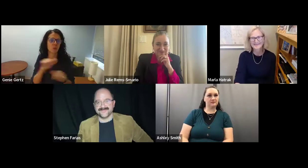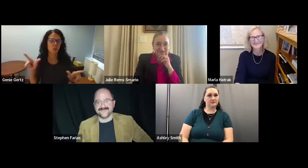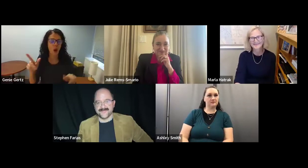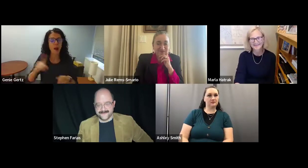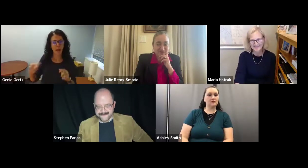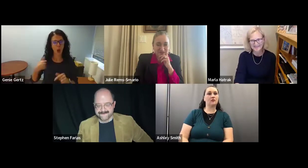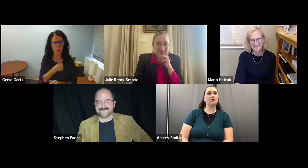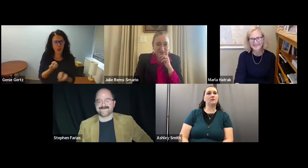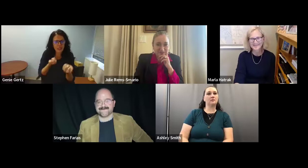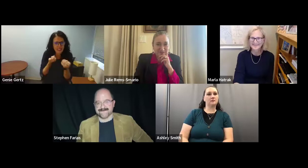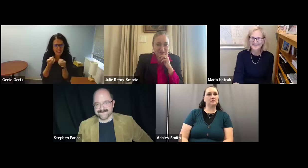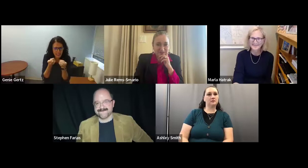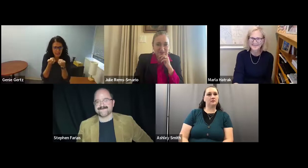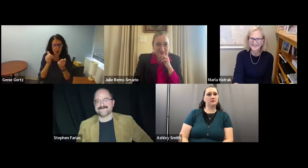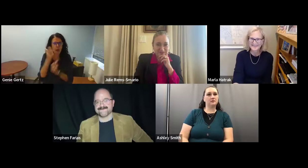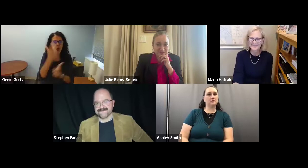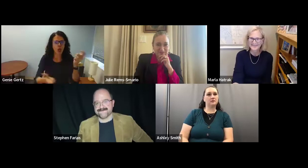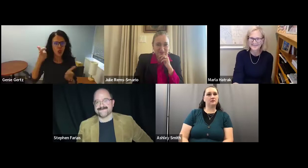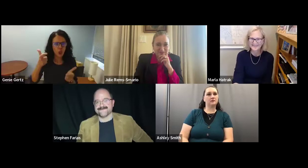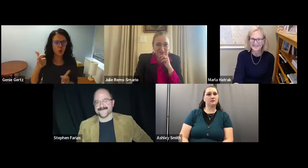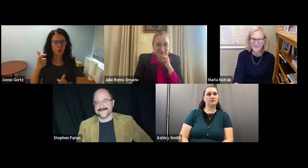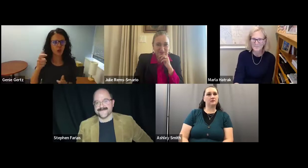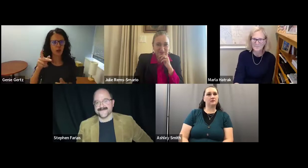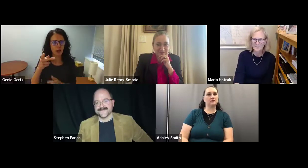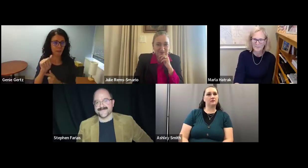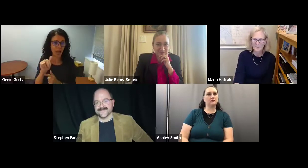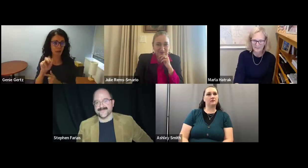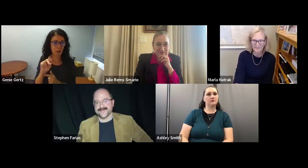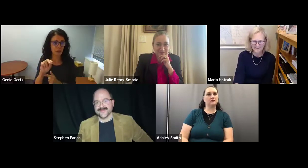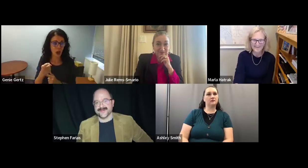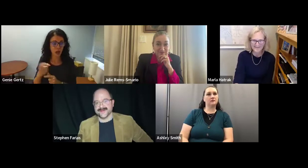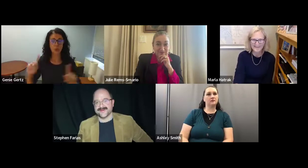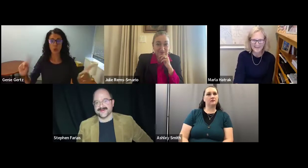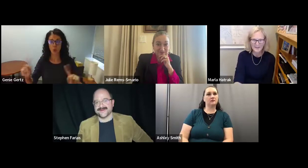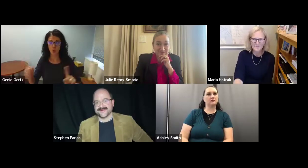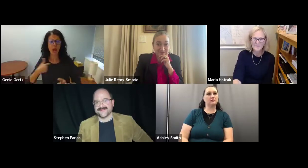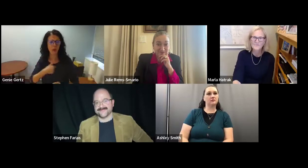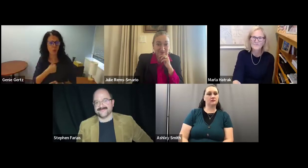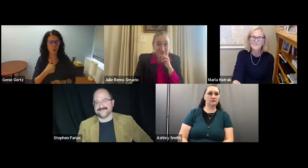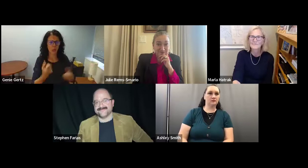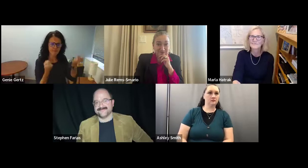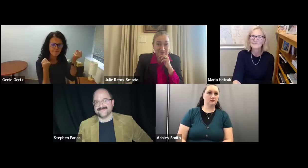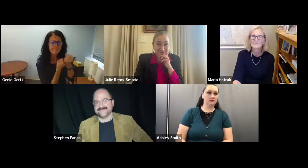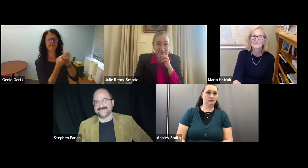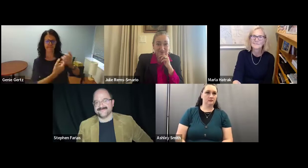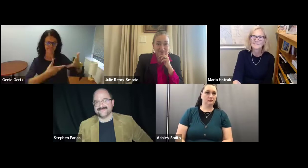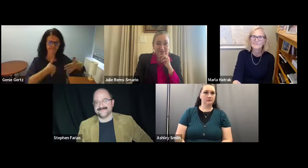make it so that sign language is accessible to all, right? And we should create